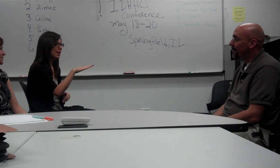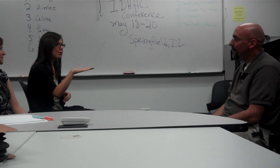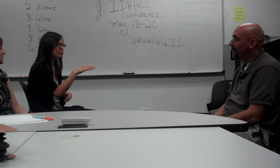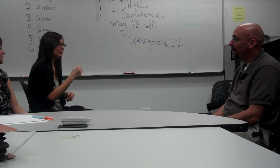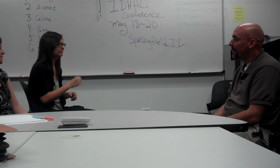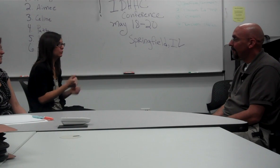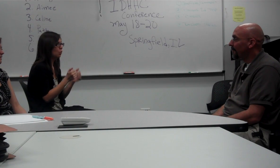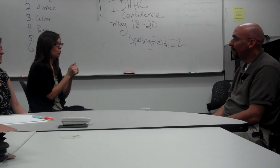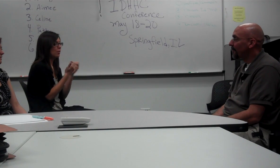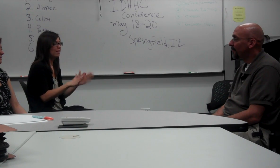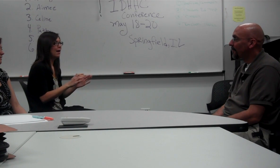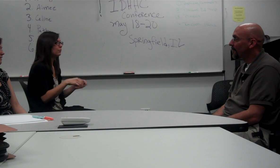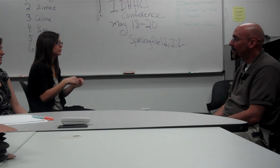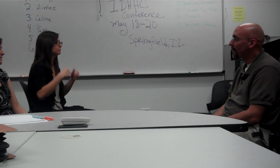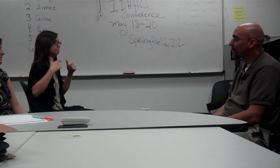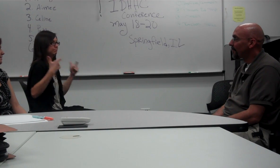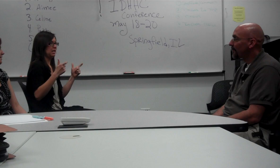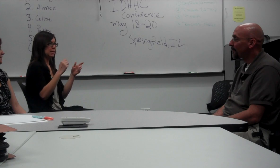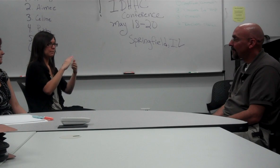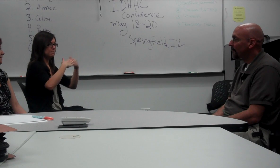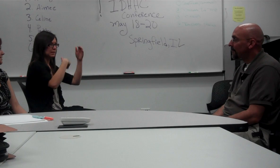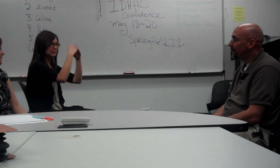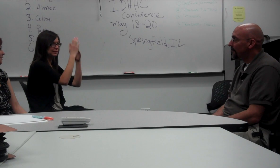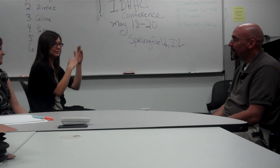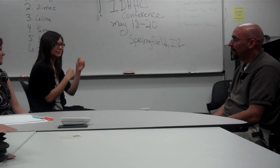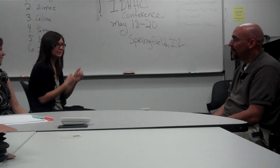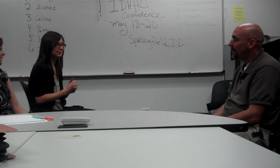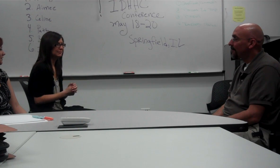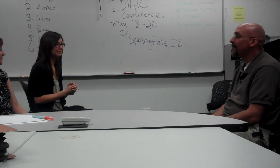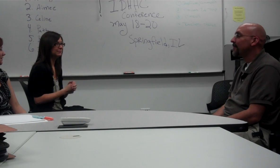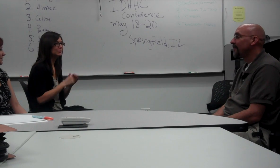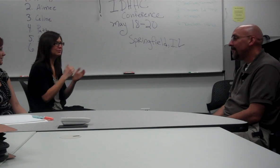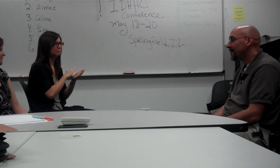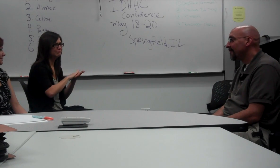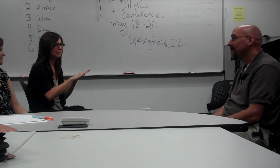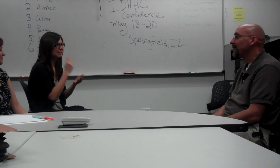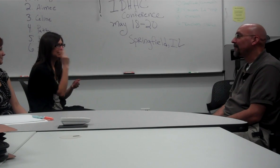buildings. It's nice to see that once in a while.